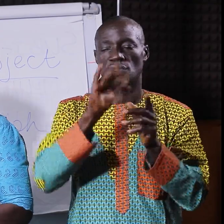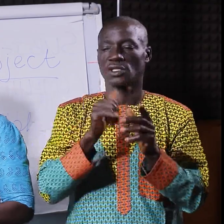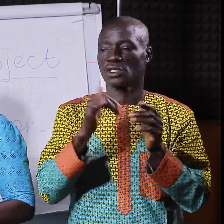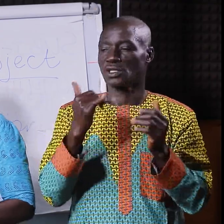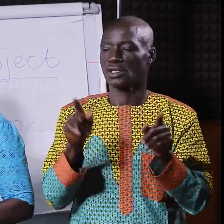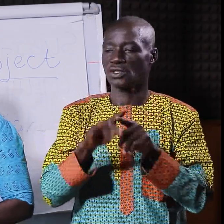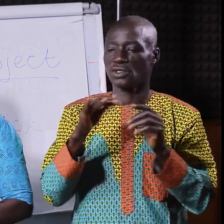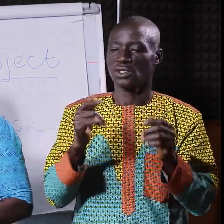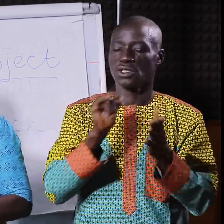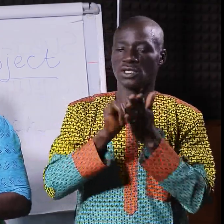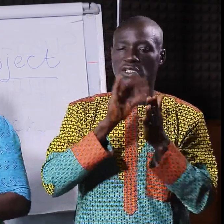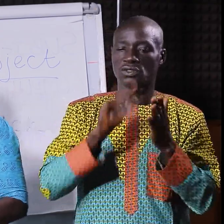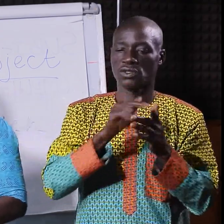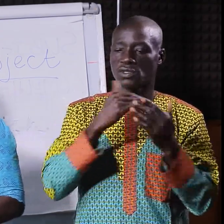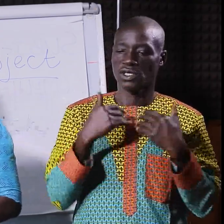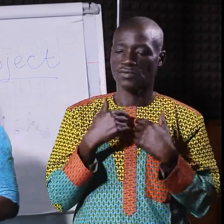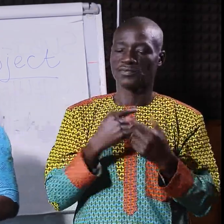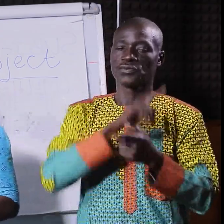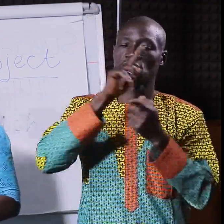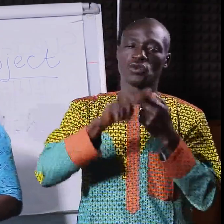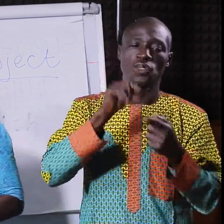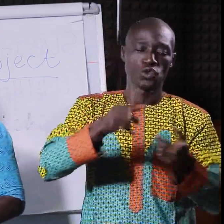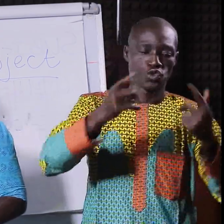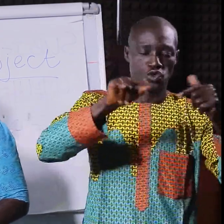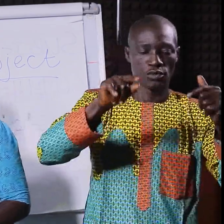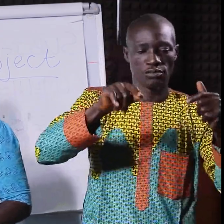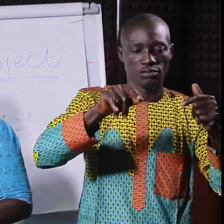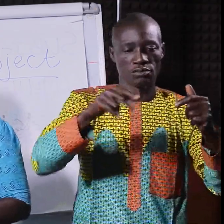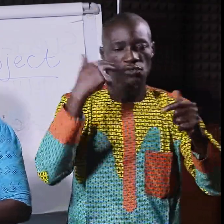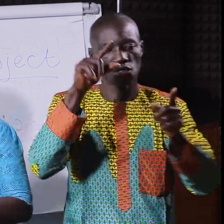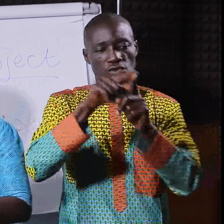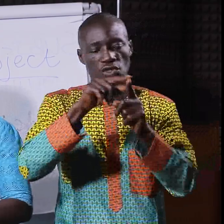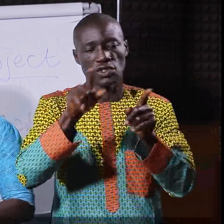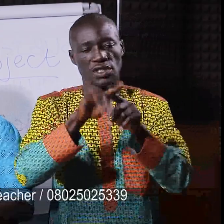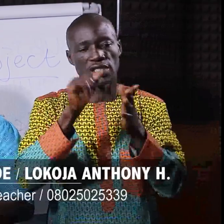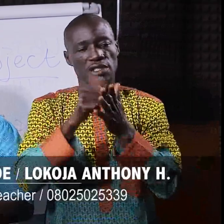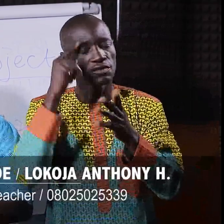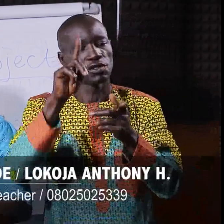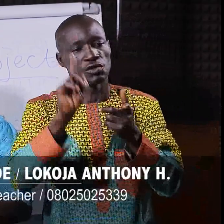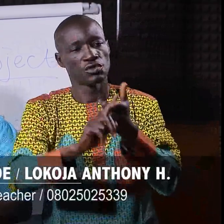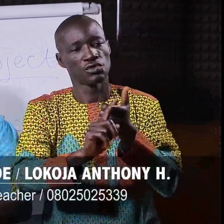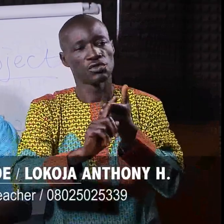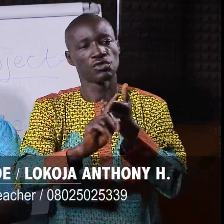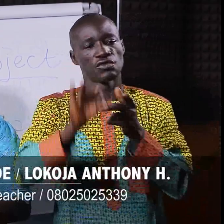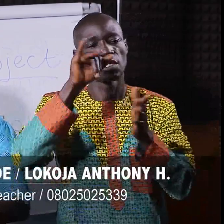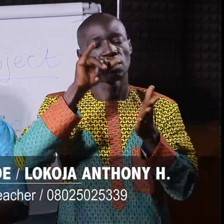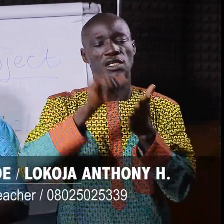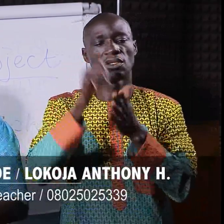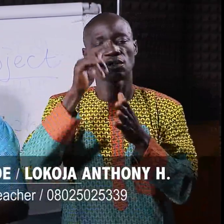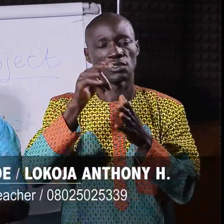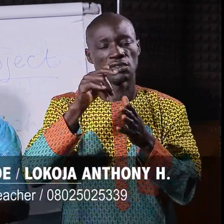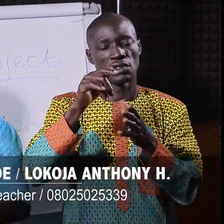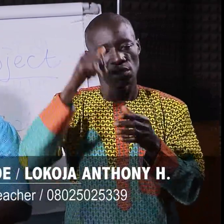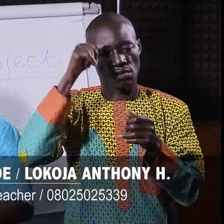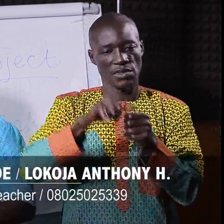So that is what we have. Whenever you come across words like this, for you to identify your homonyms, remember